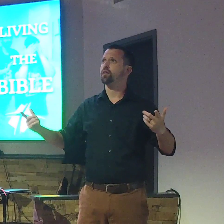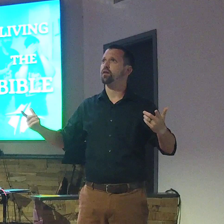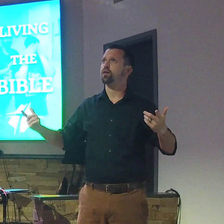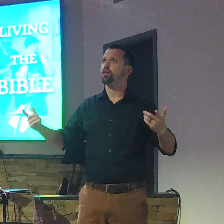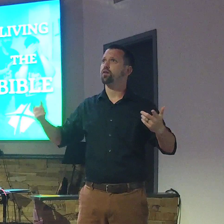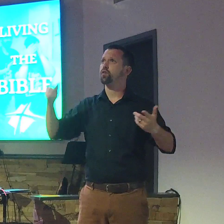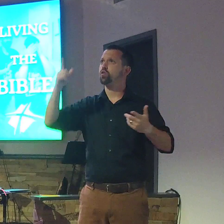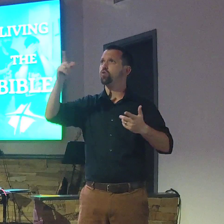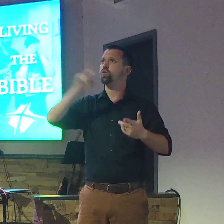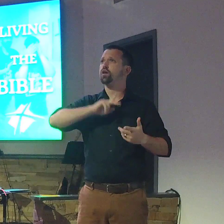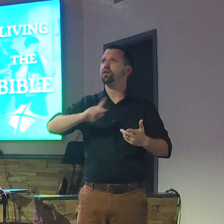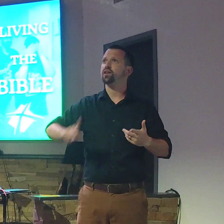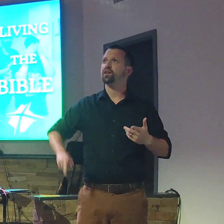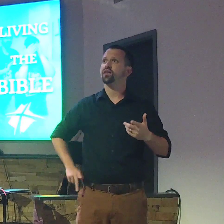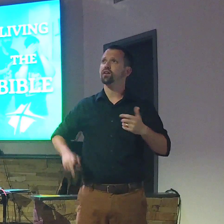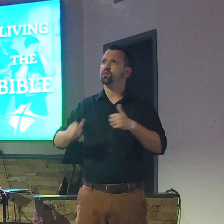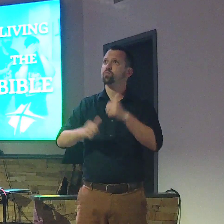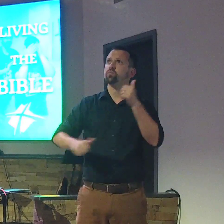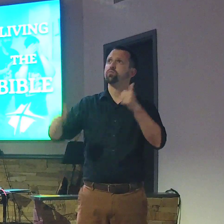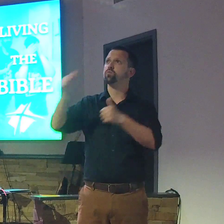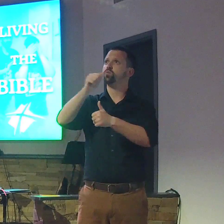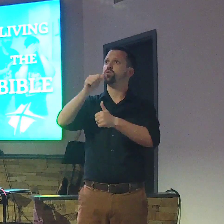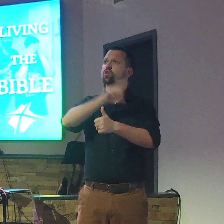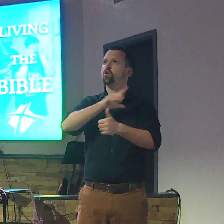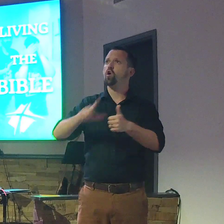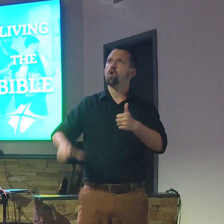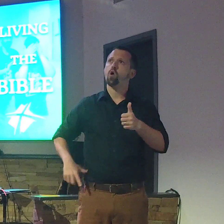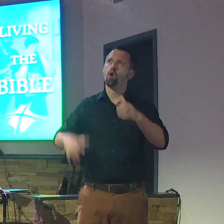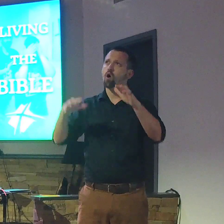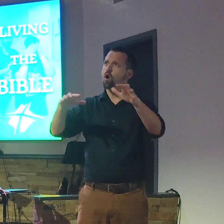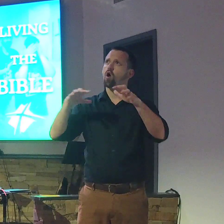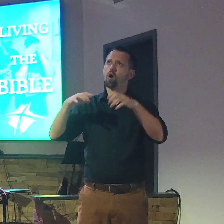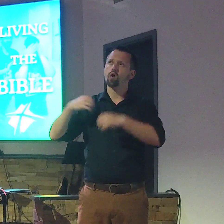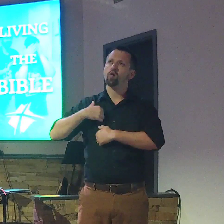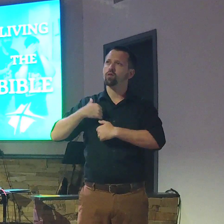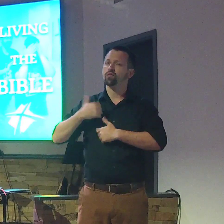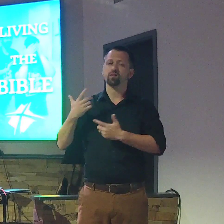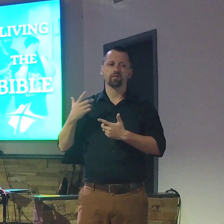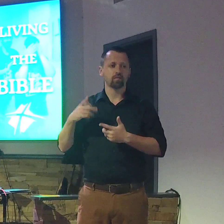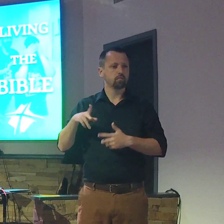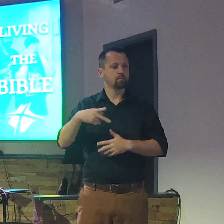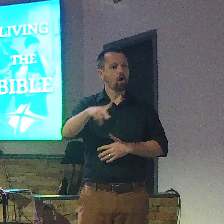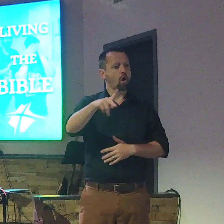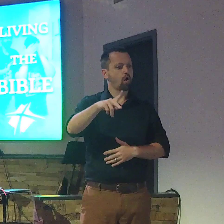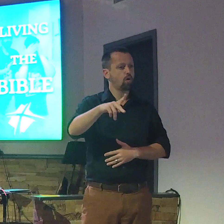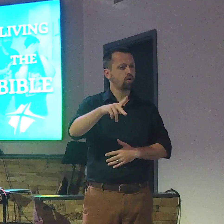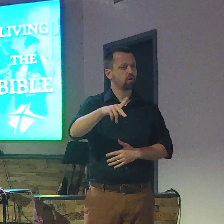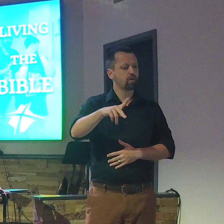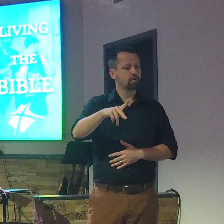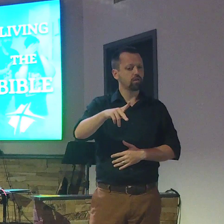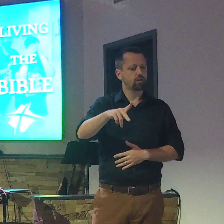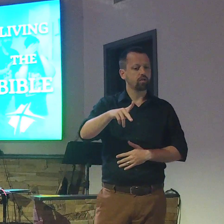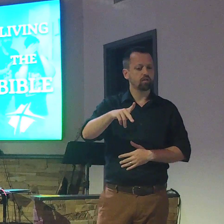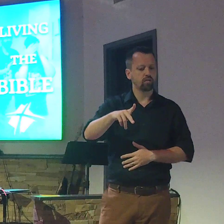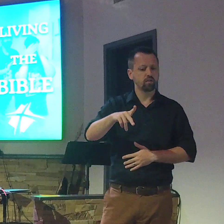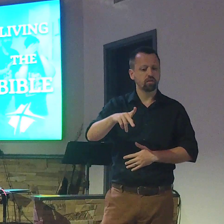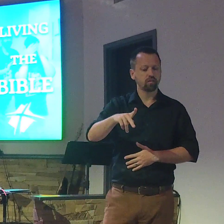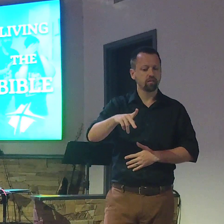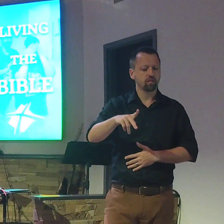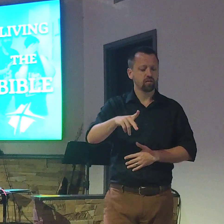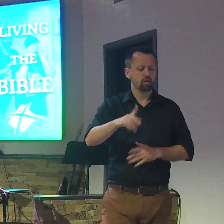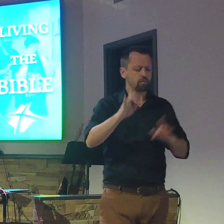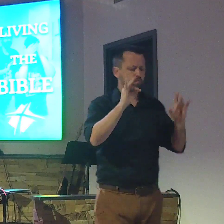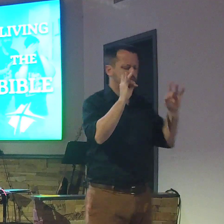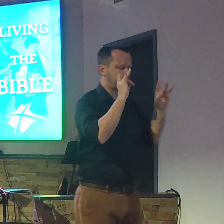You are the King of Kings and the Lord of Hosts. The Apostle Paul, as wretched as he was as an